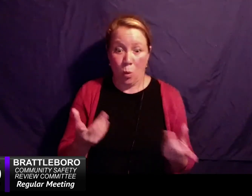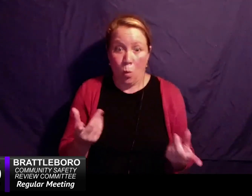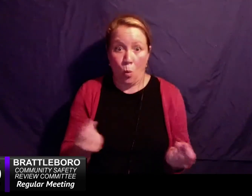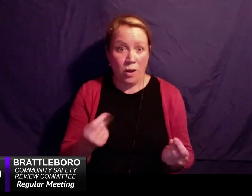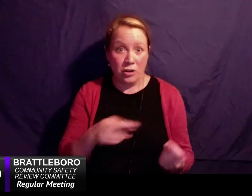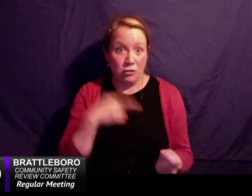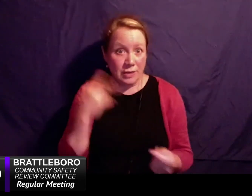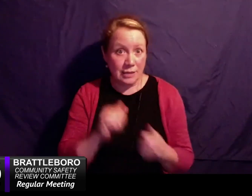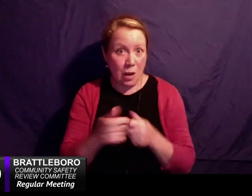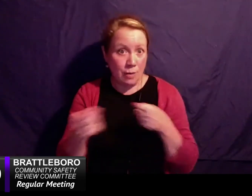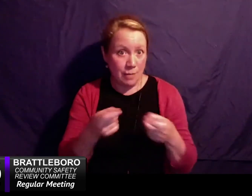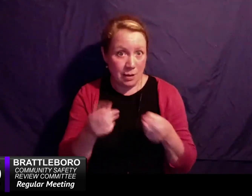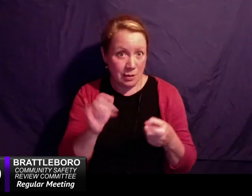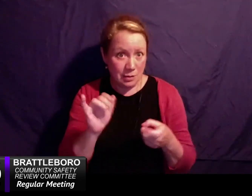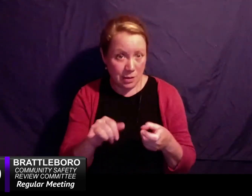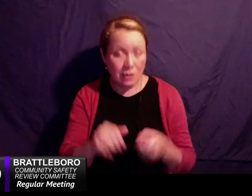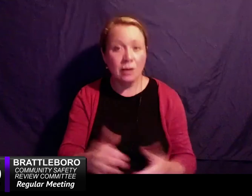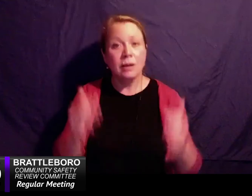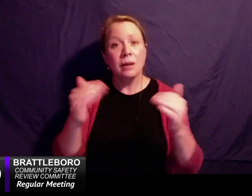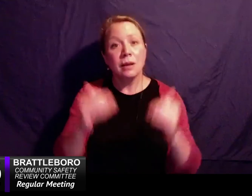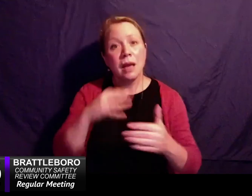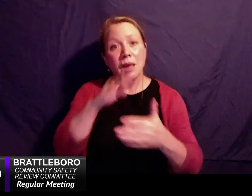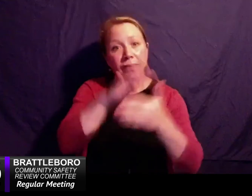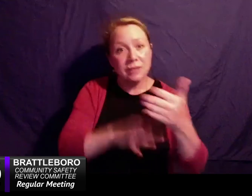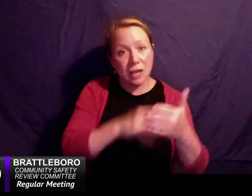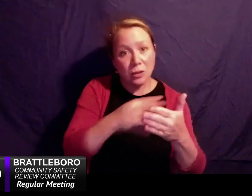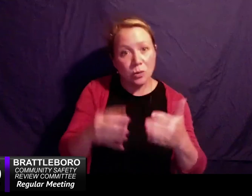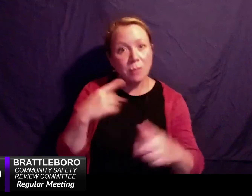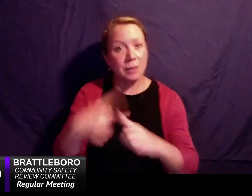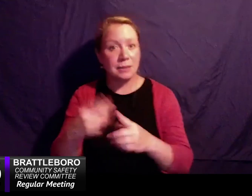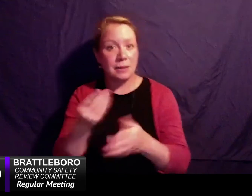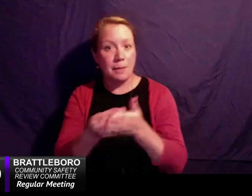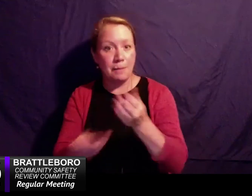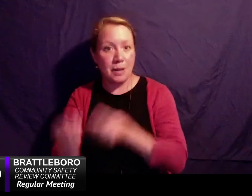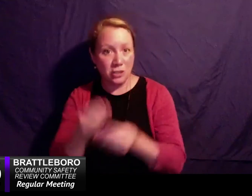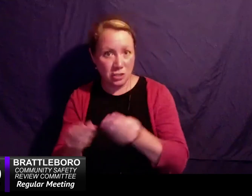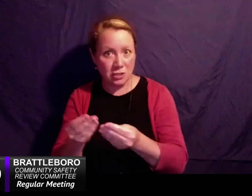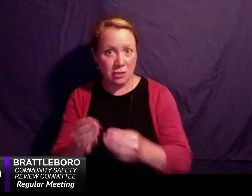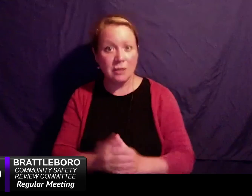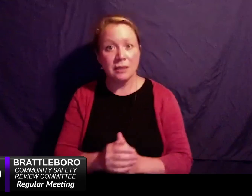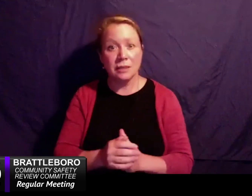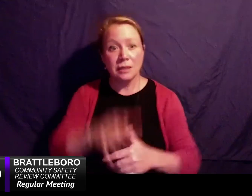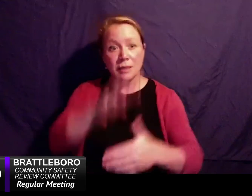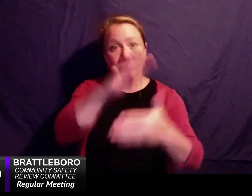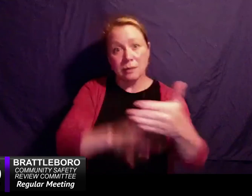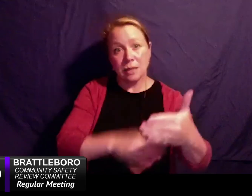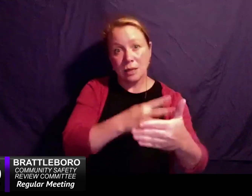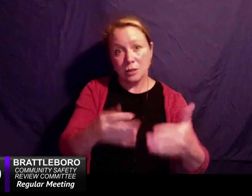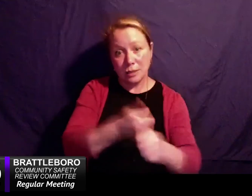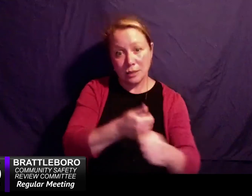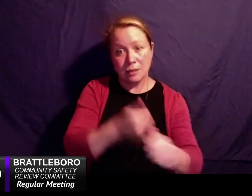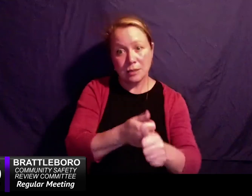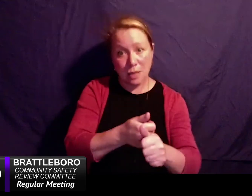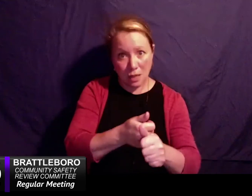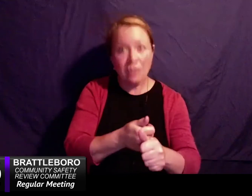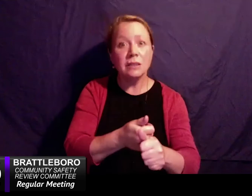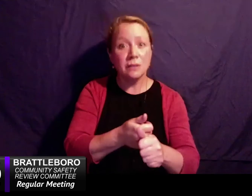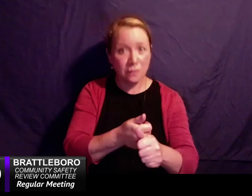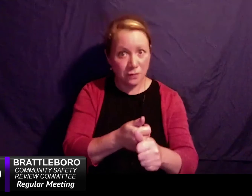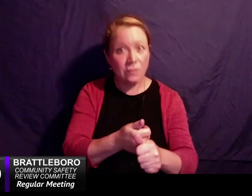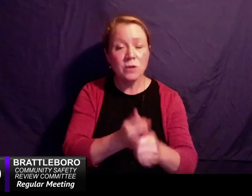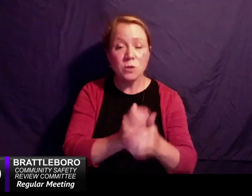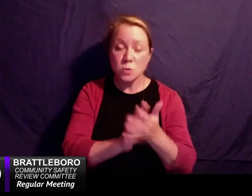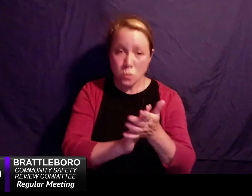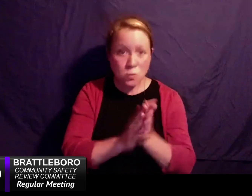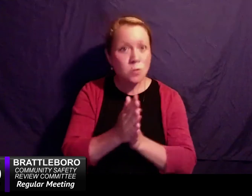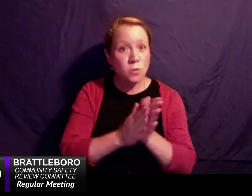them. And then there's a schedule and a budget. The schedule is a little bit ambitious,